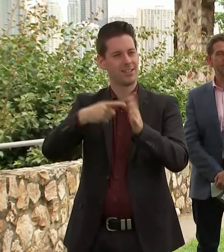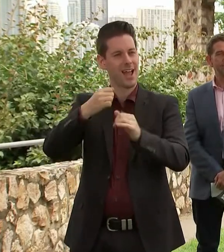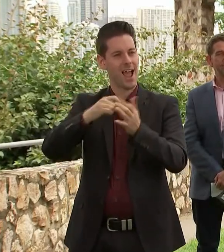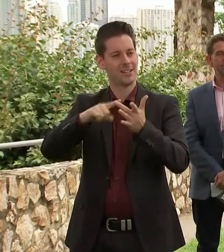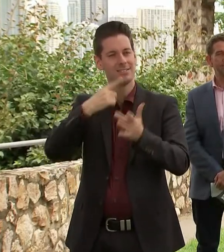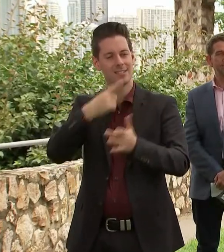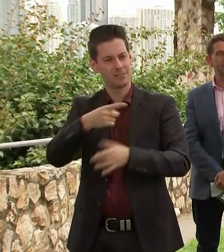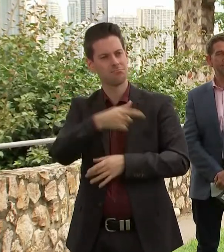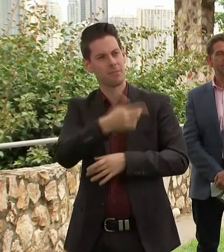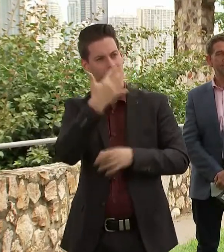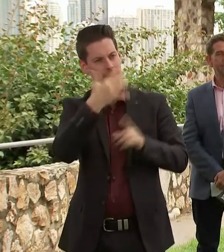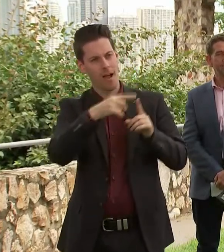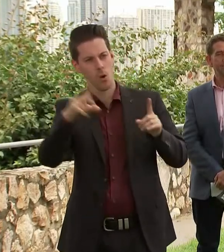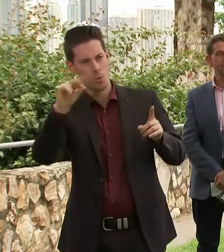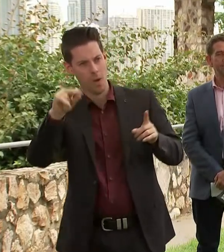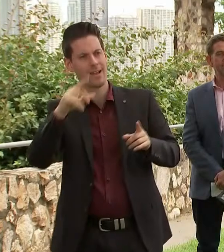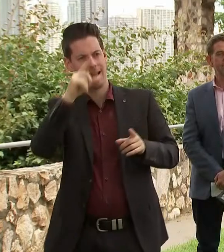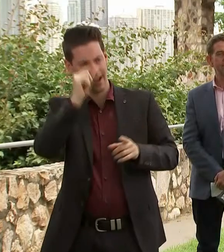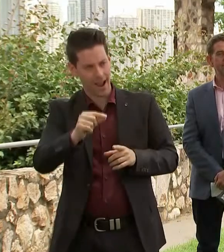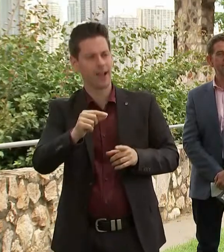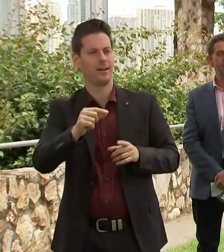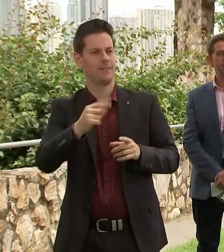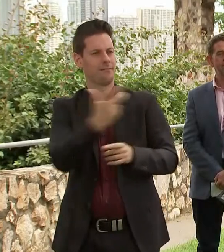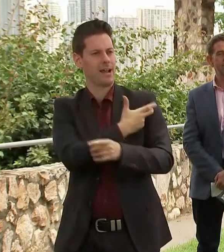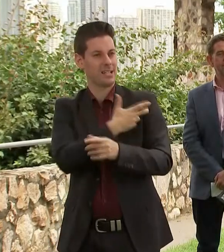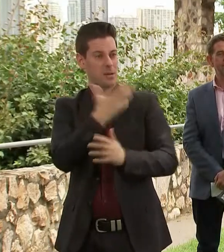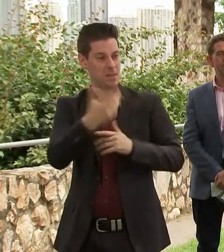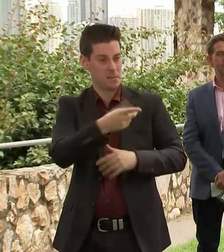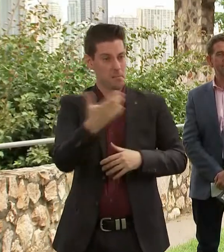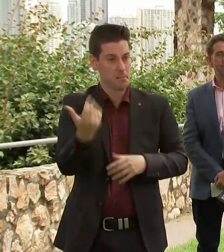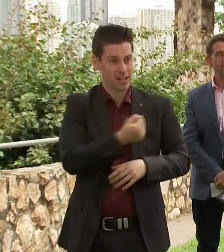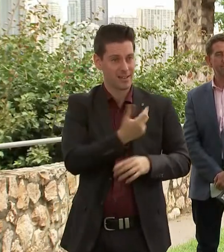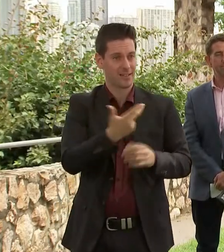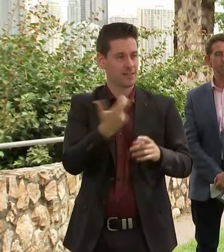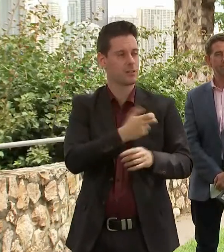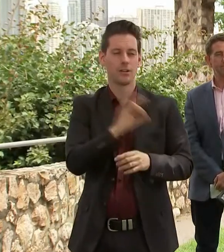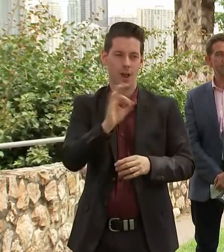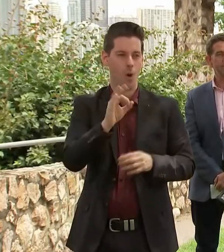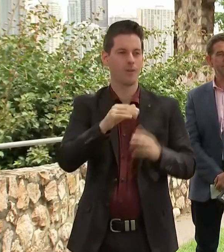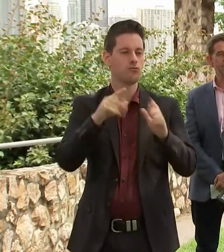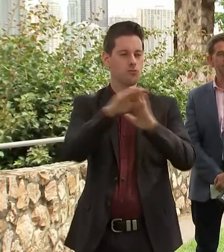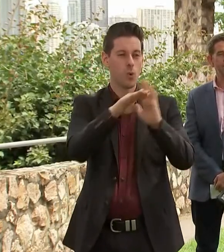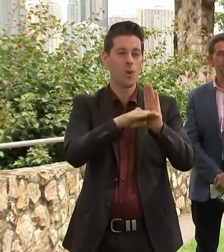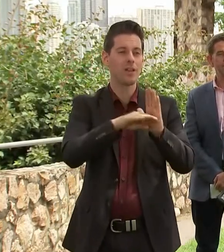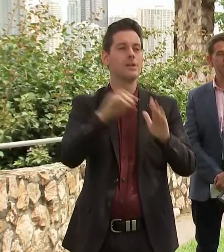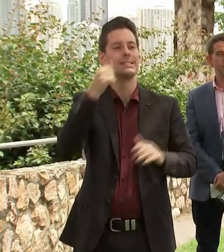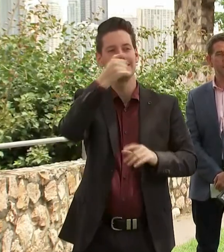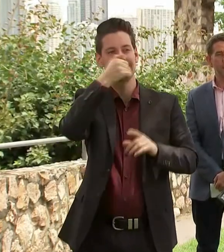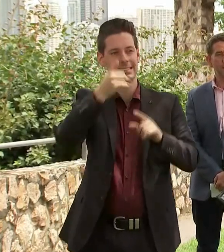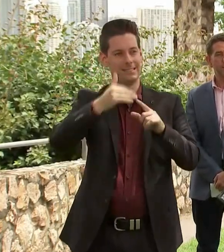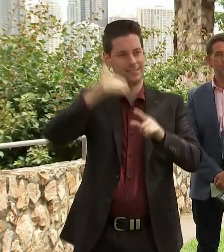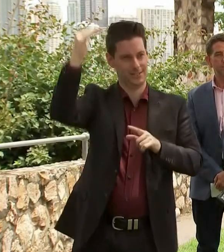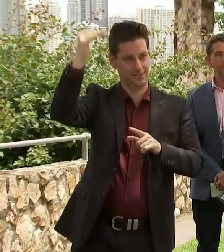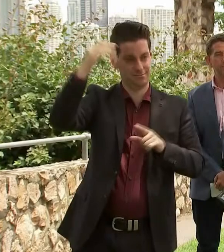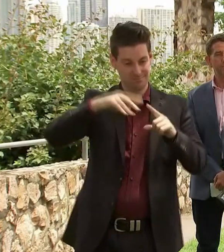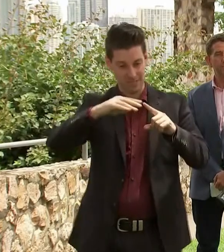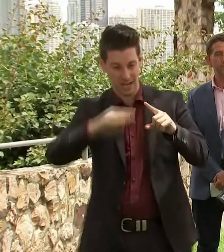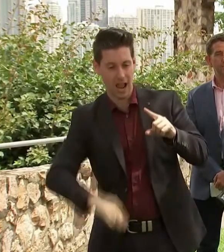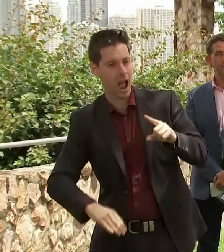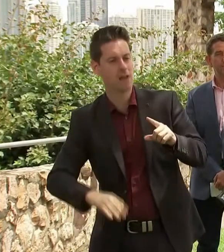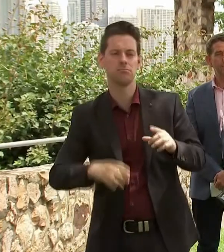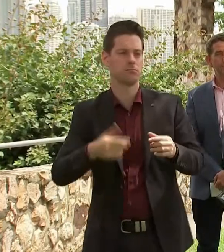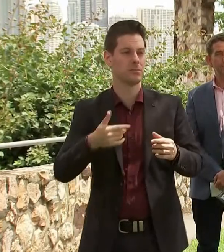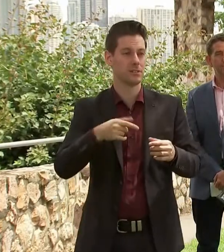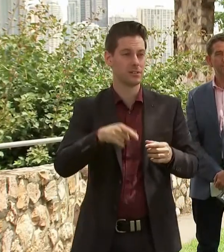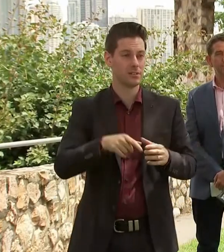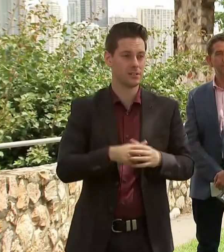vaccination now? No, so it applies to 16 years and over. So for children, even if